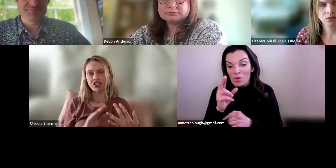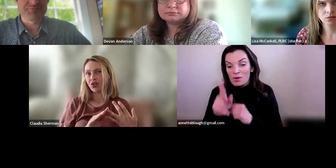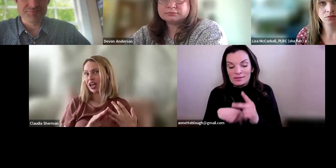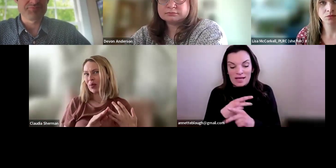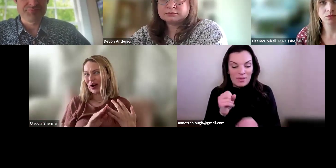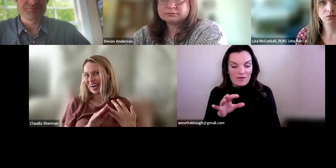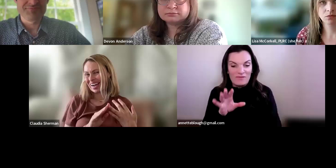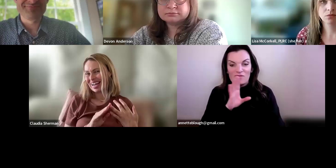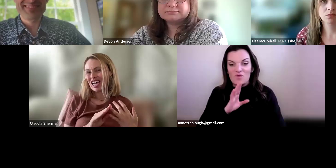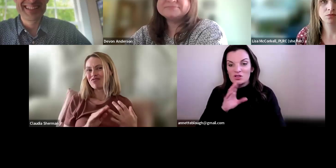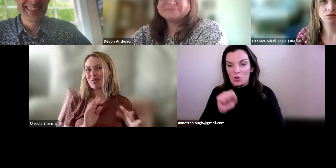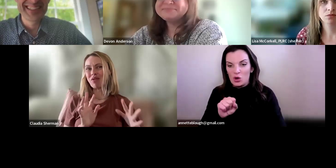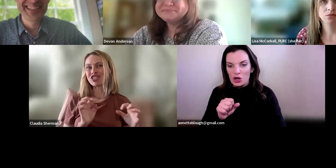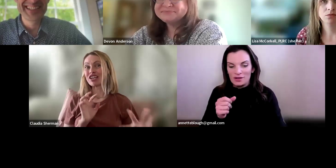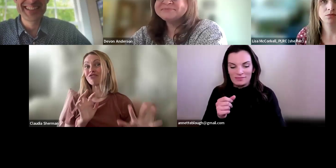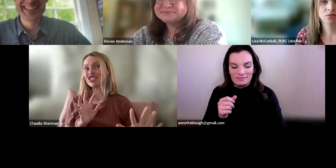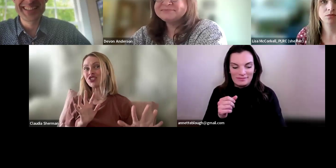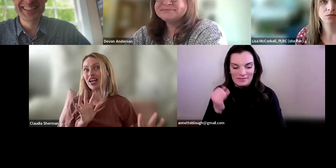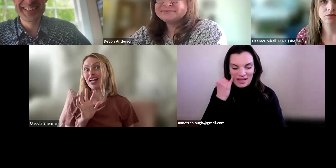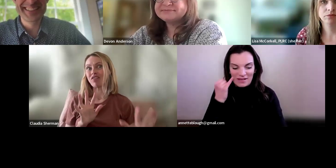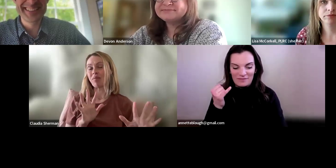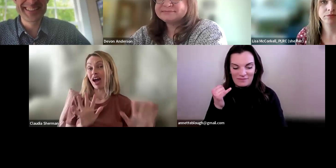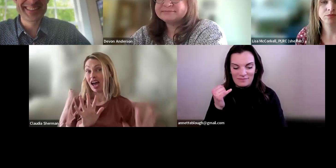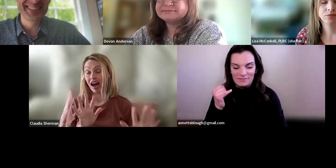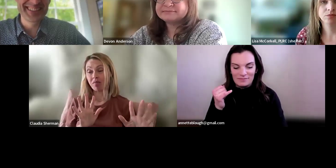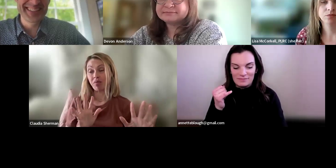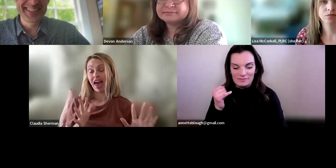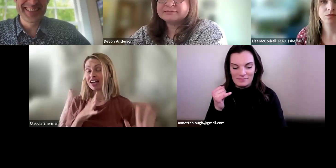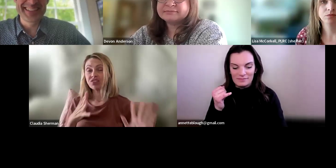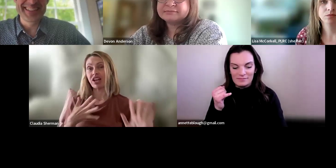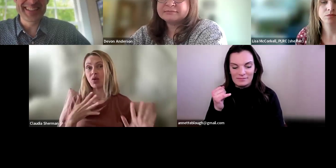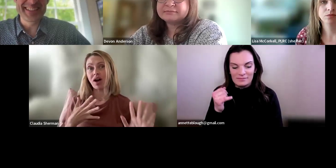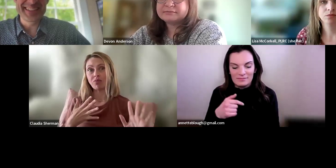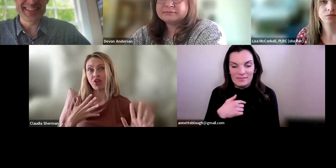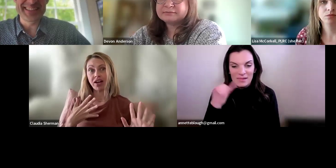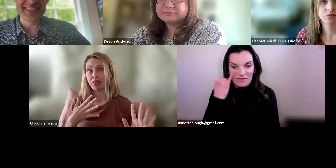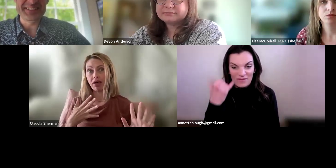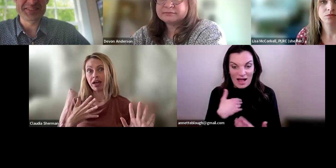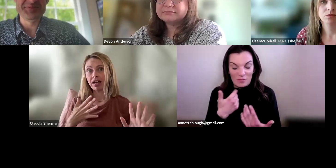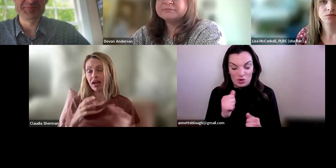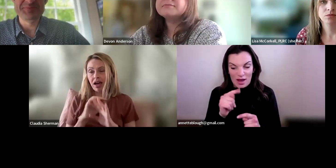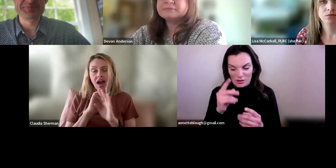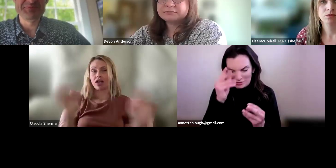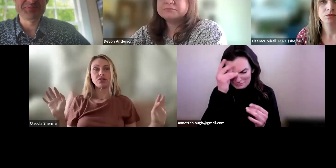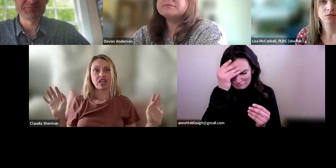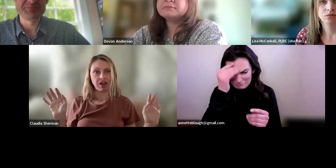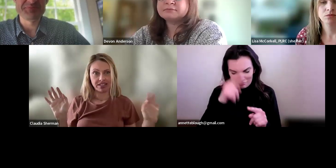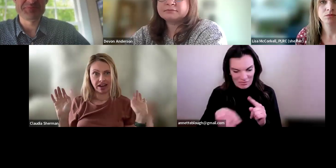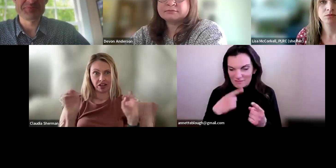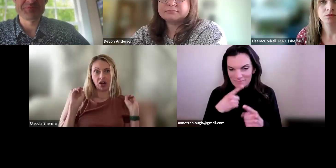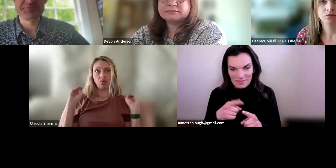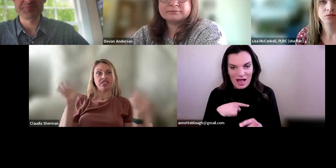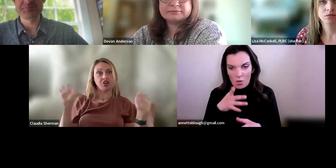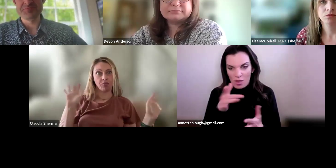of frustrating work, if I'm emotionally frustrated, if I'm activated while I'm trying to think, I lose it. I'm